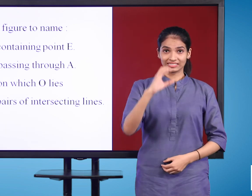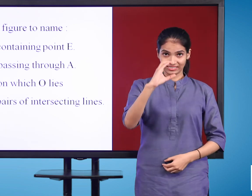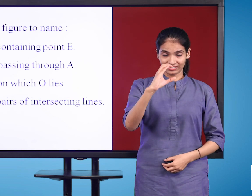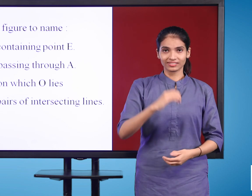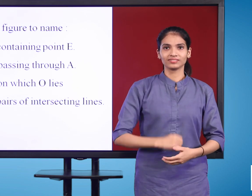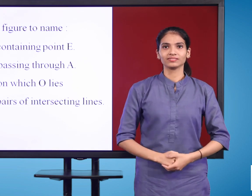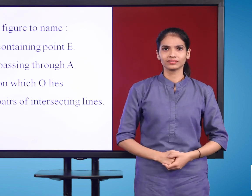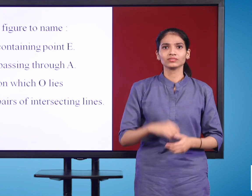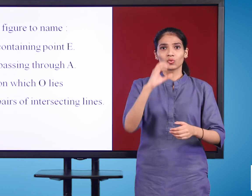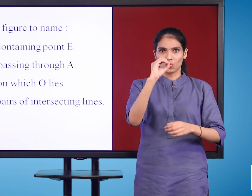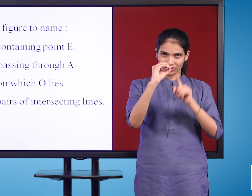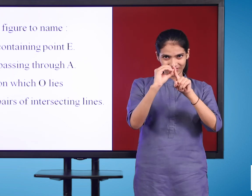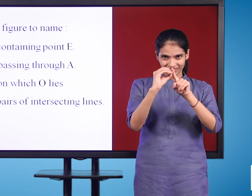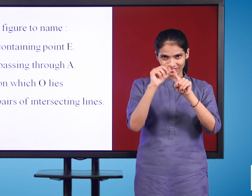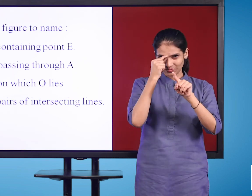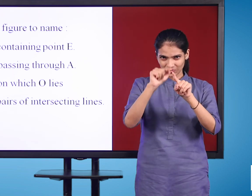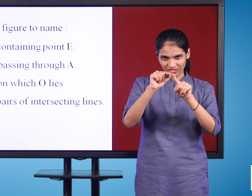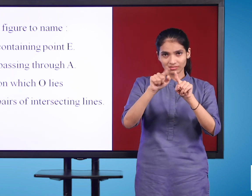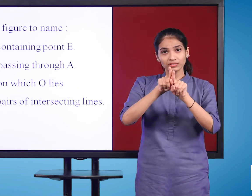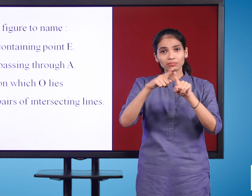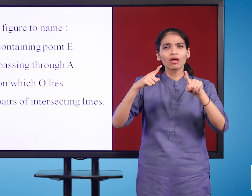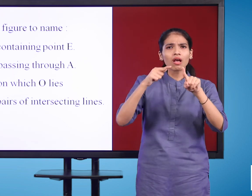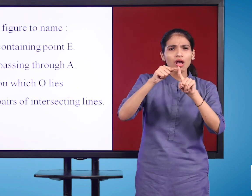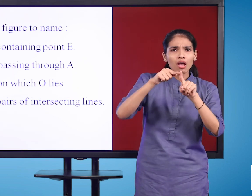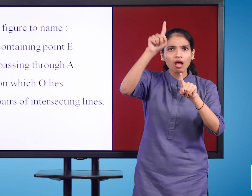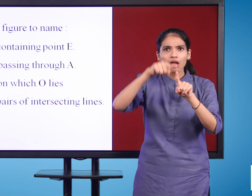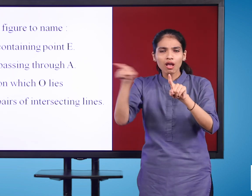C. Line on which O lies,